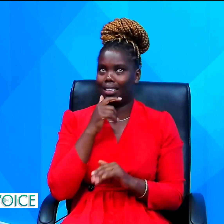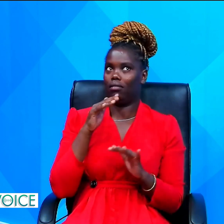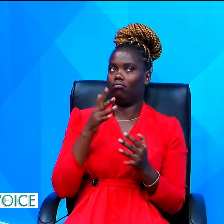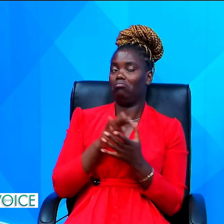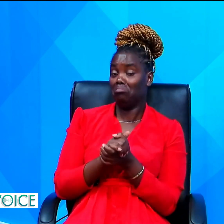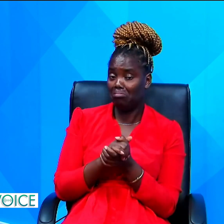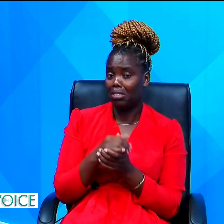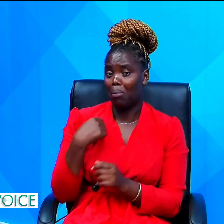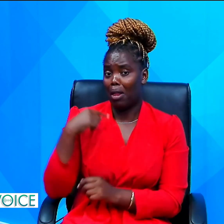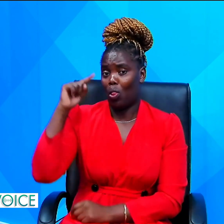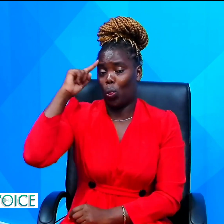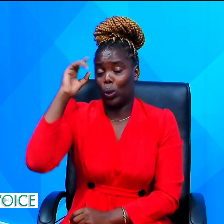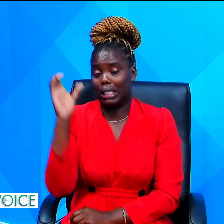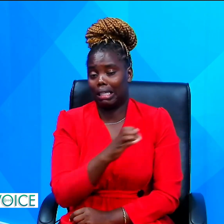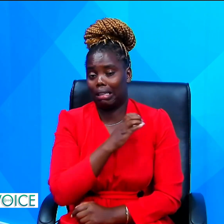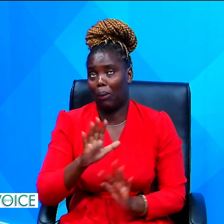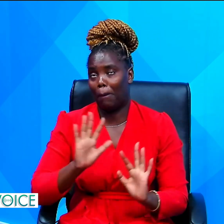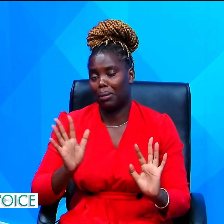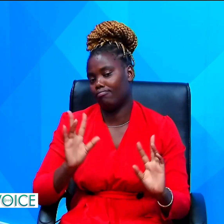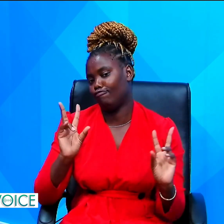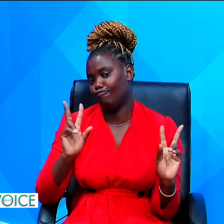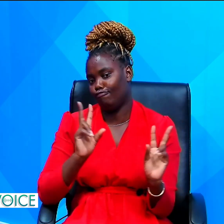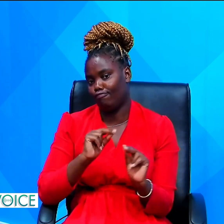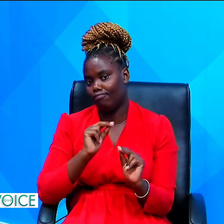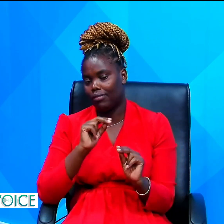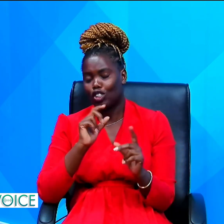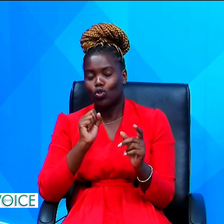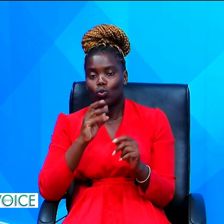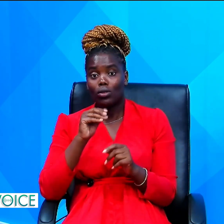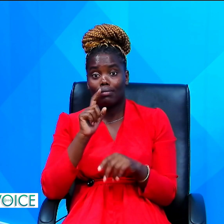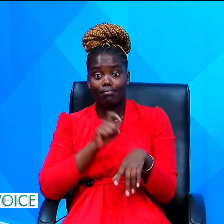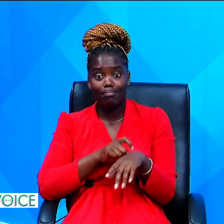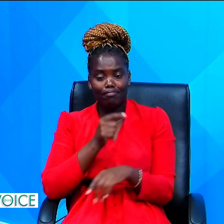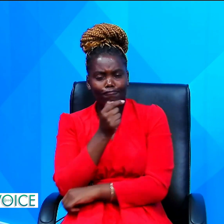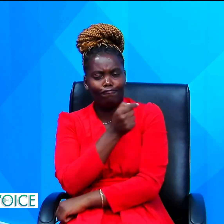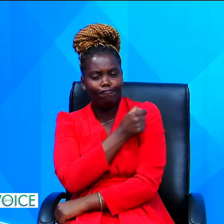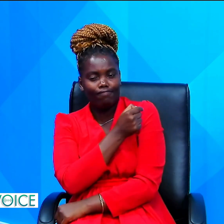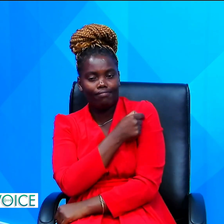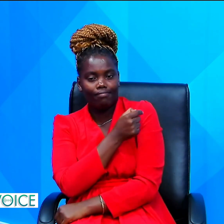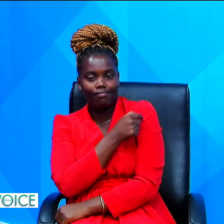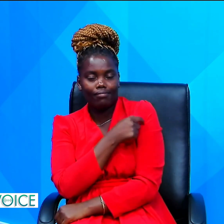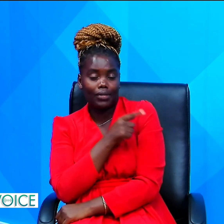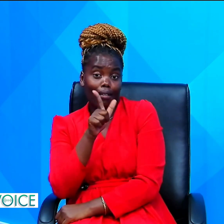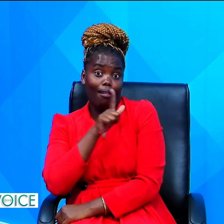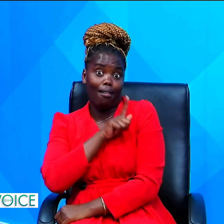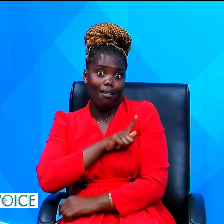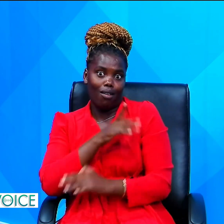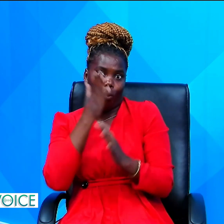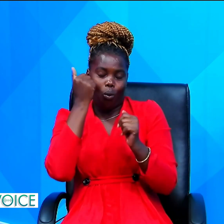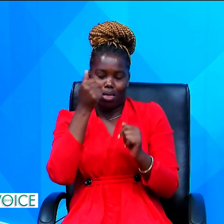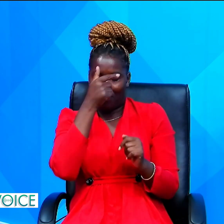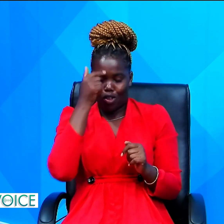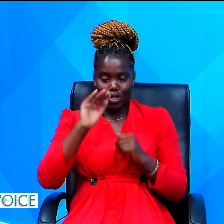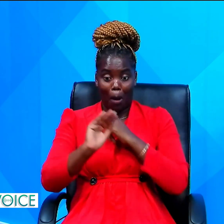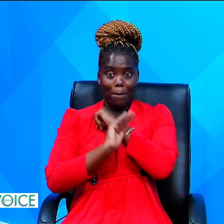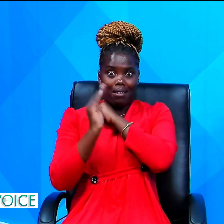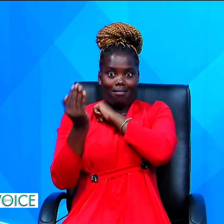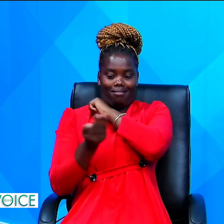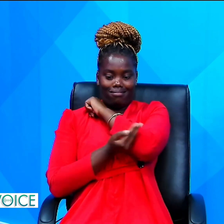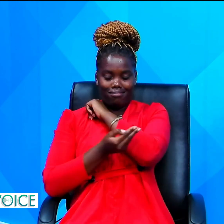So the woman thought it was the alcohol was the only cause of hepatitis. So when you